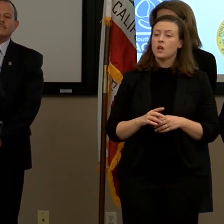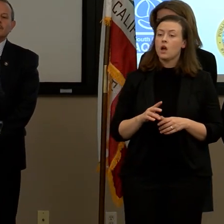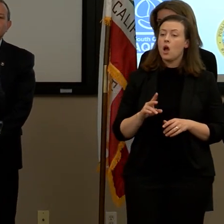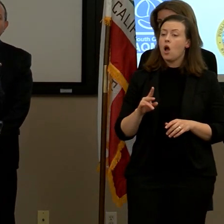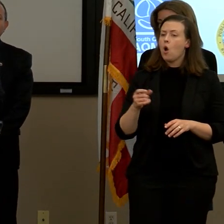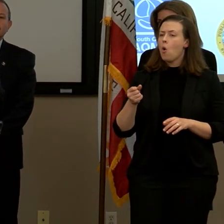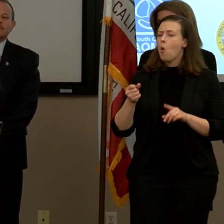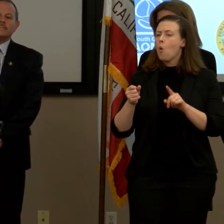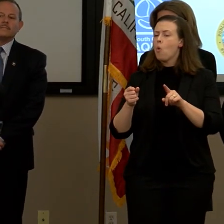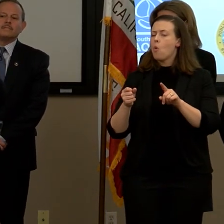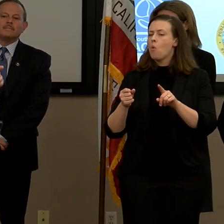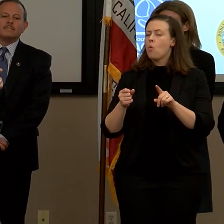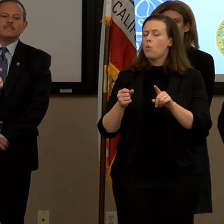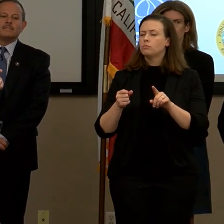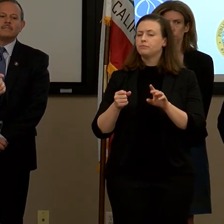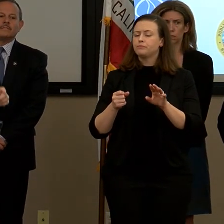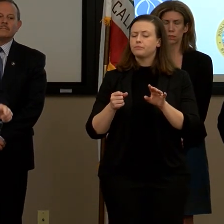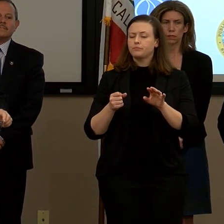Sharon,